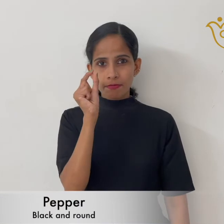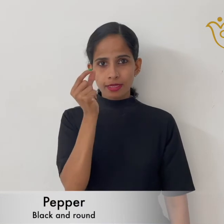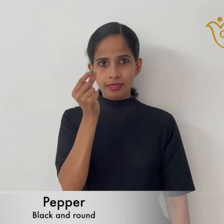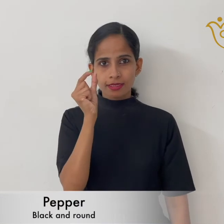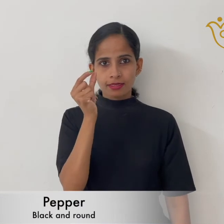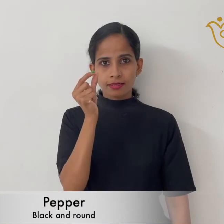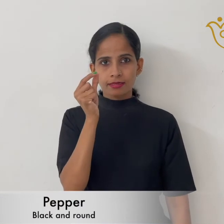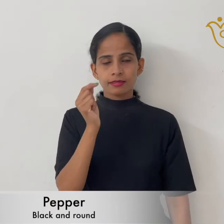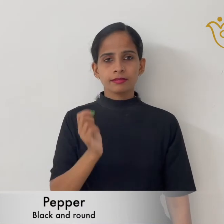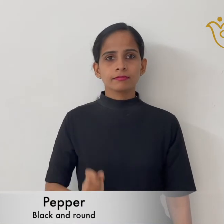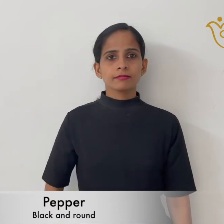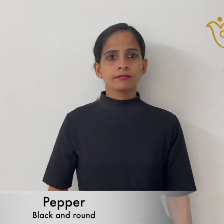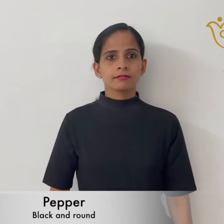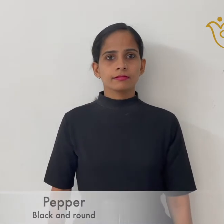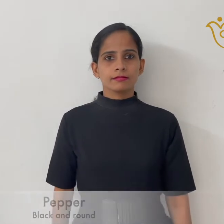pepper.